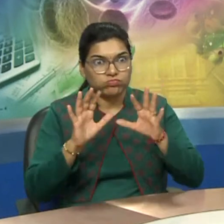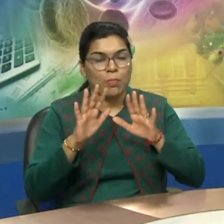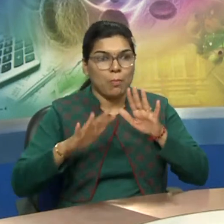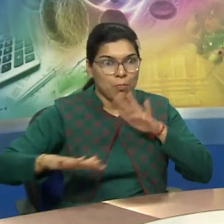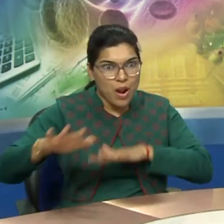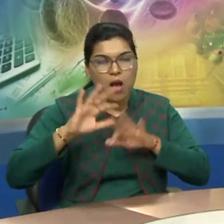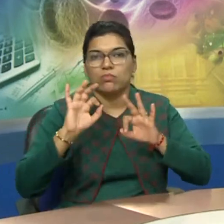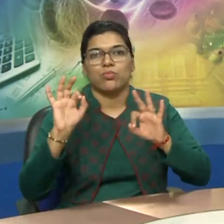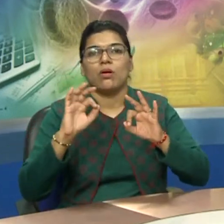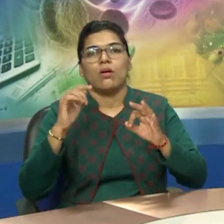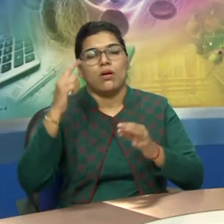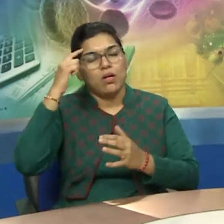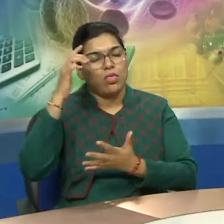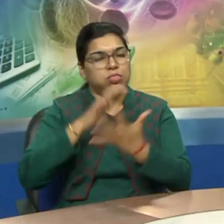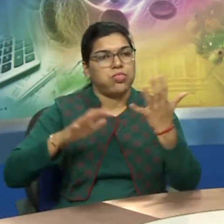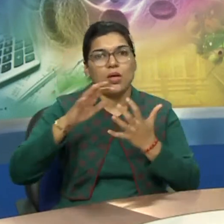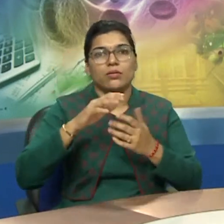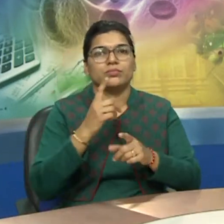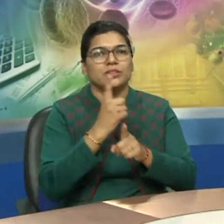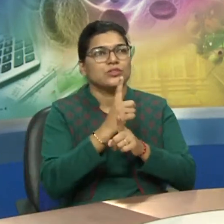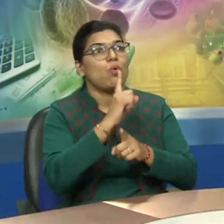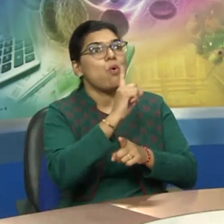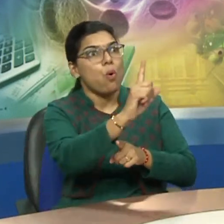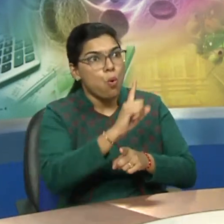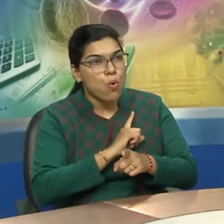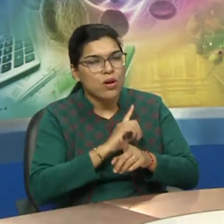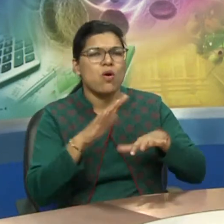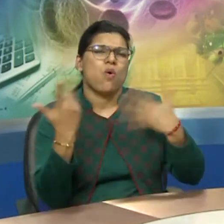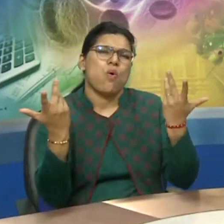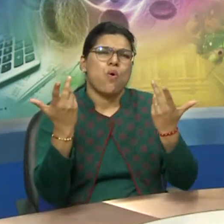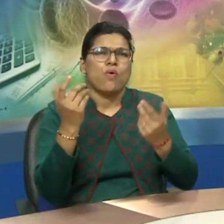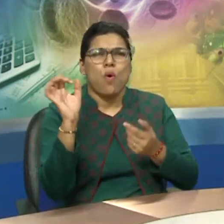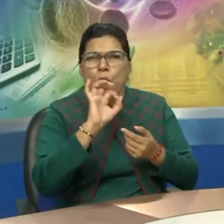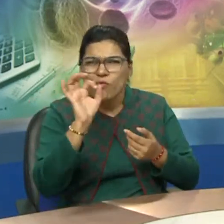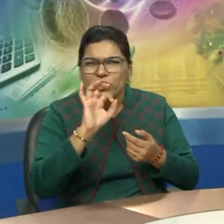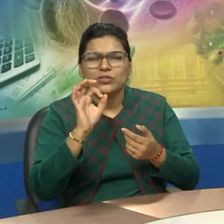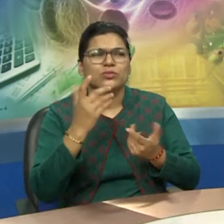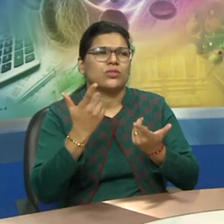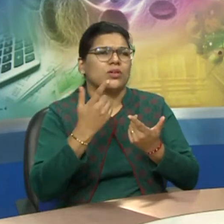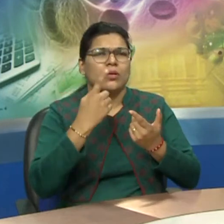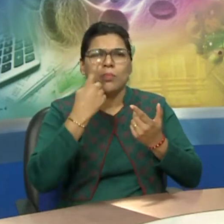sequence, but this word is the opposite. Means something which is not organized,